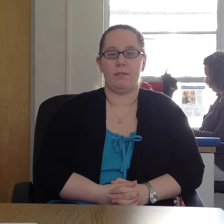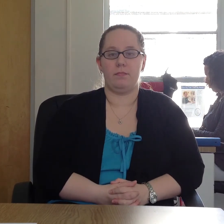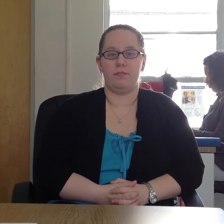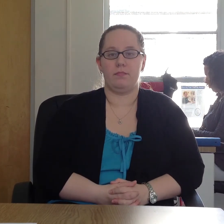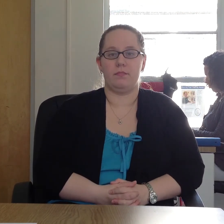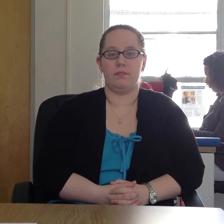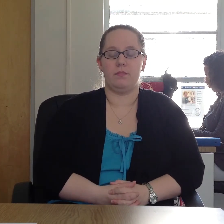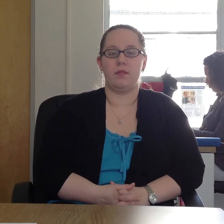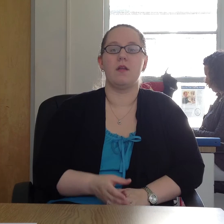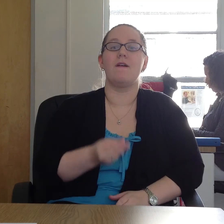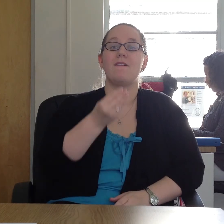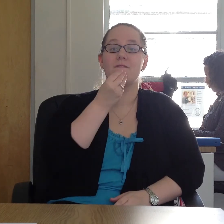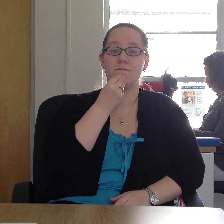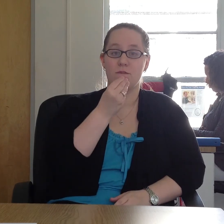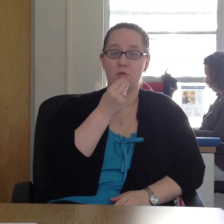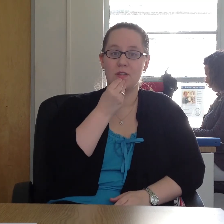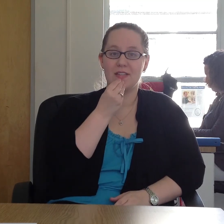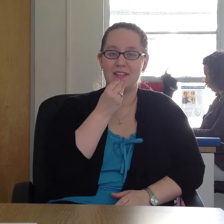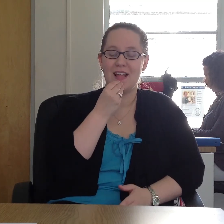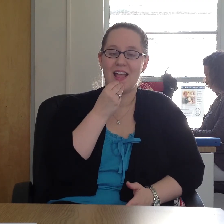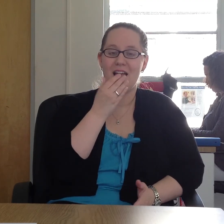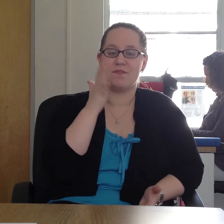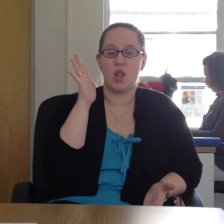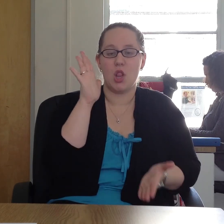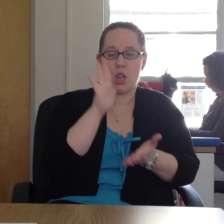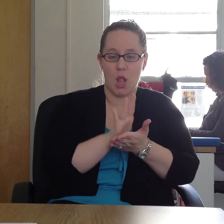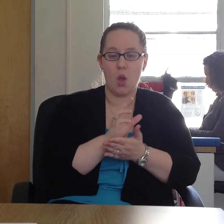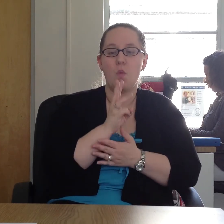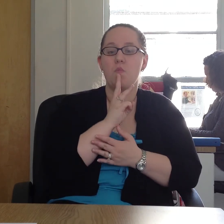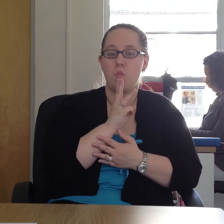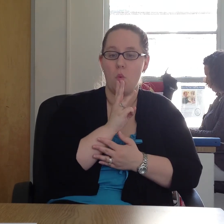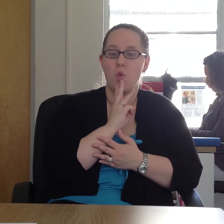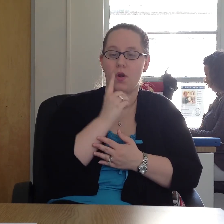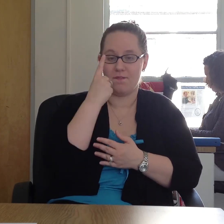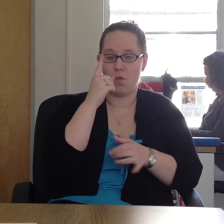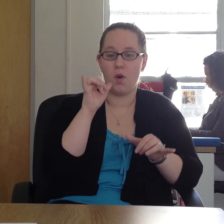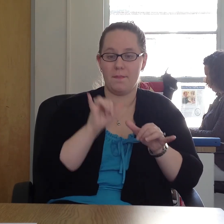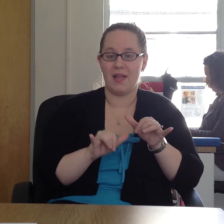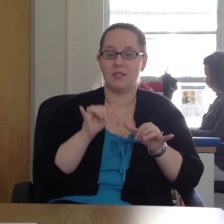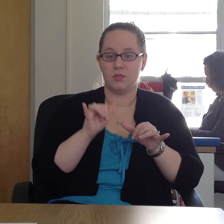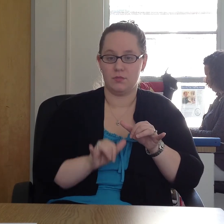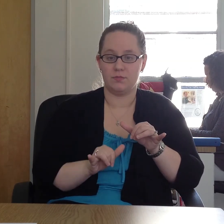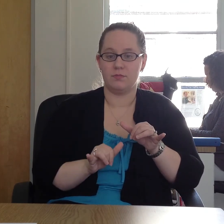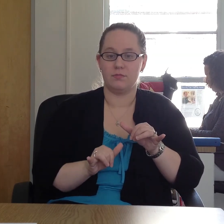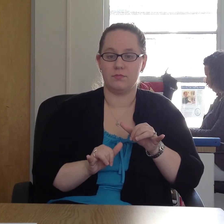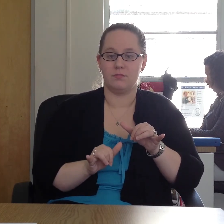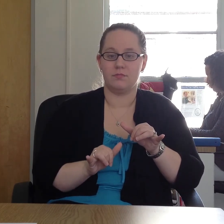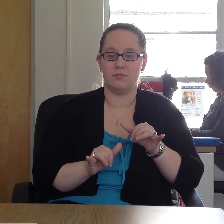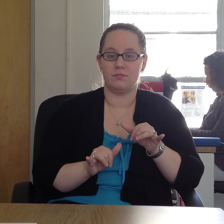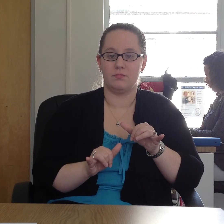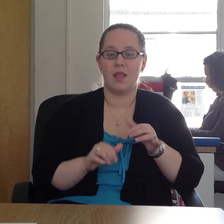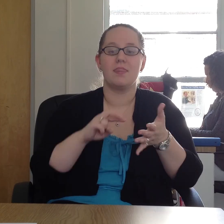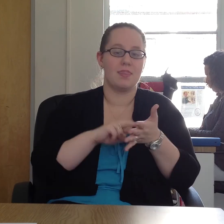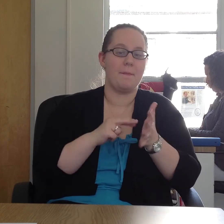Foods that have little water available to bacteria is said to have low water activity.